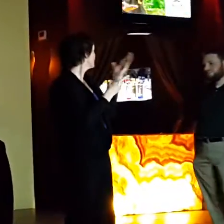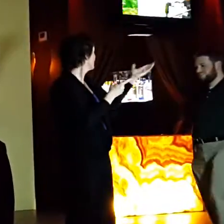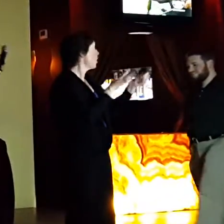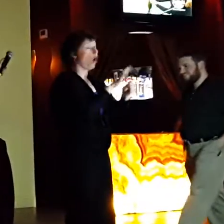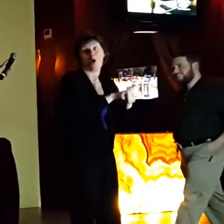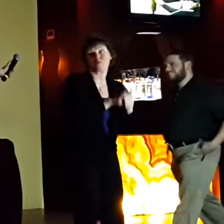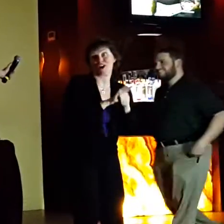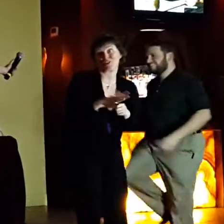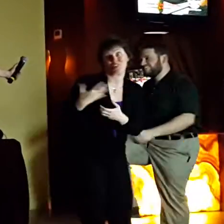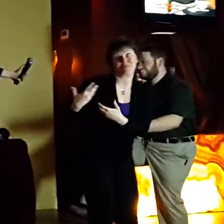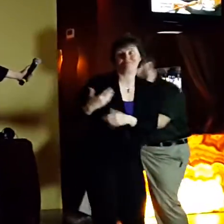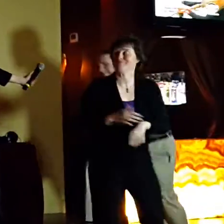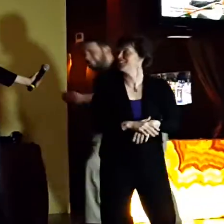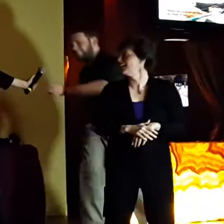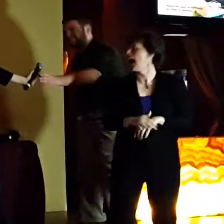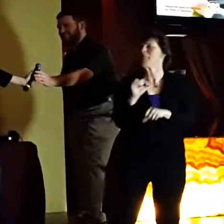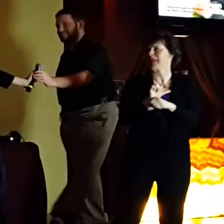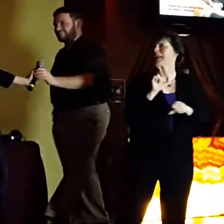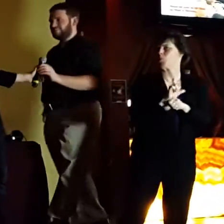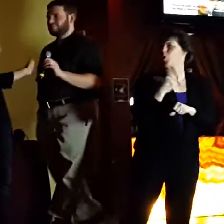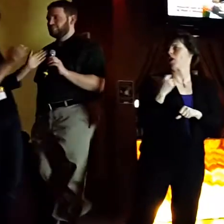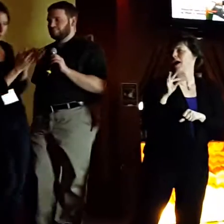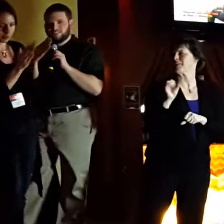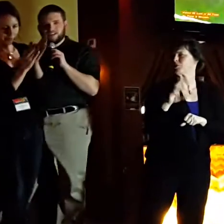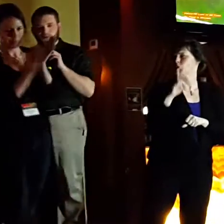right. Woo!